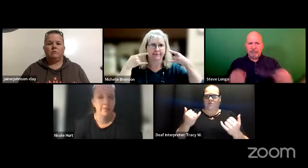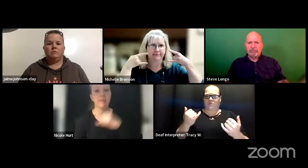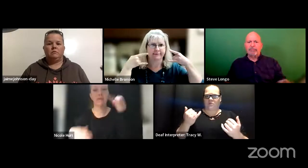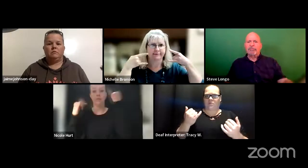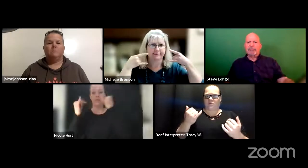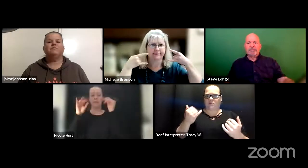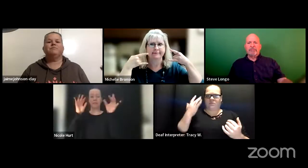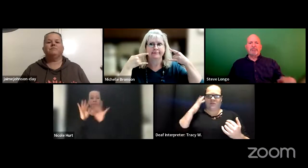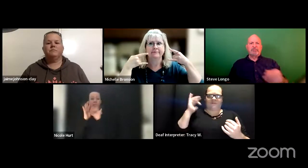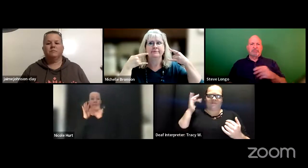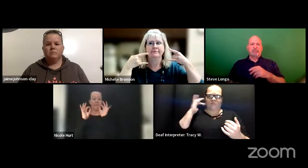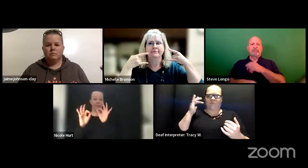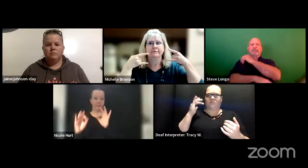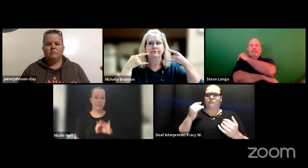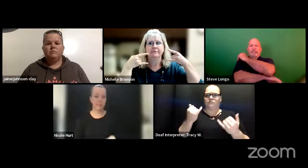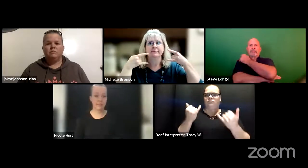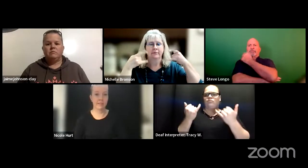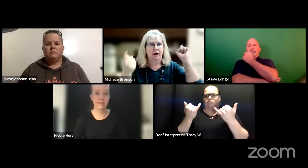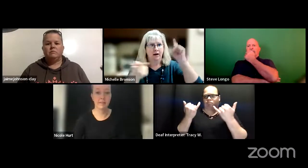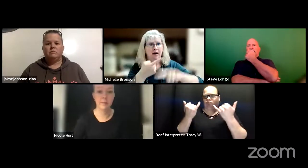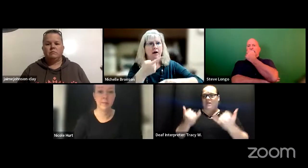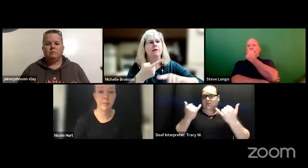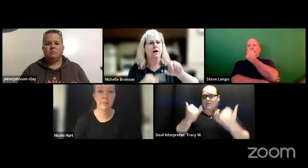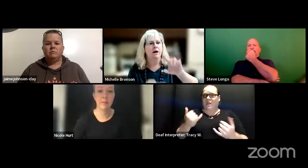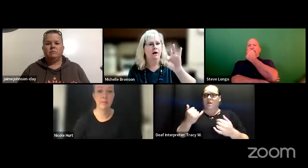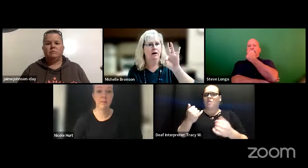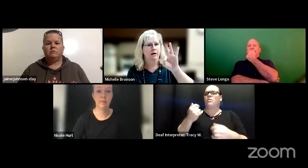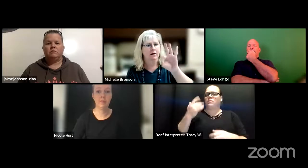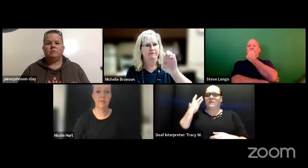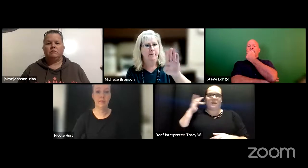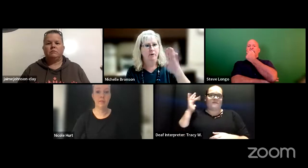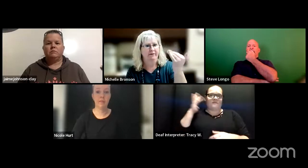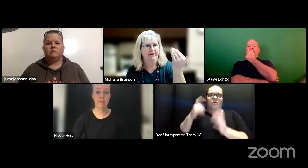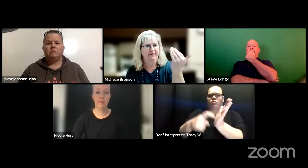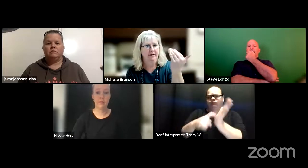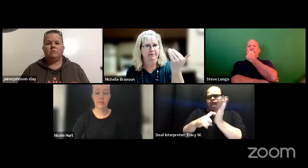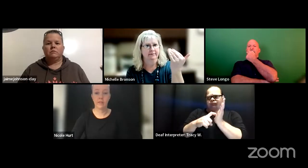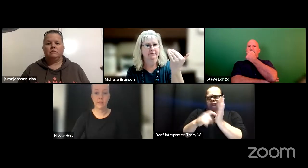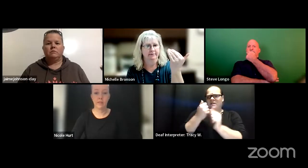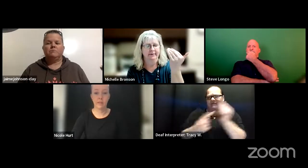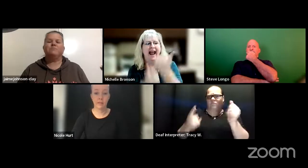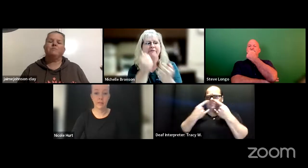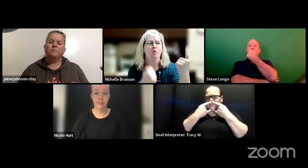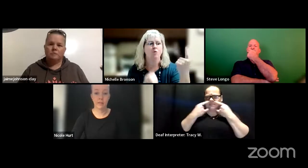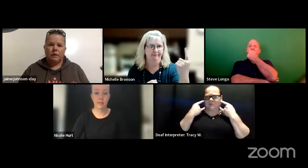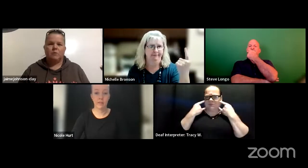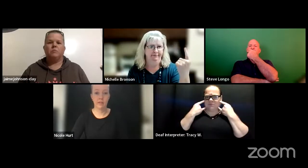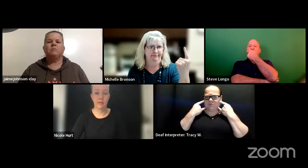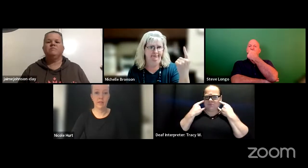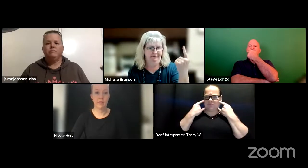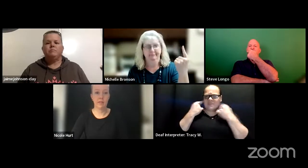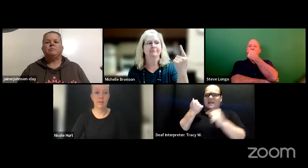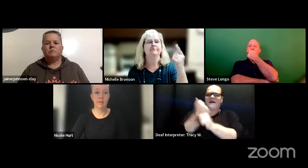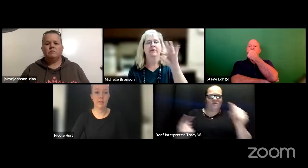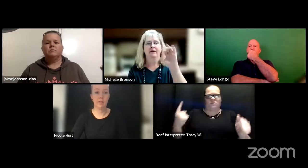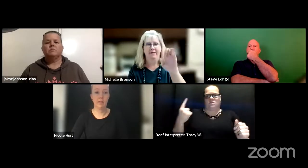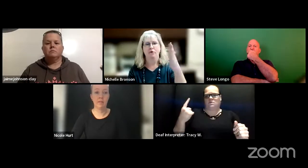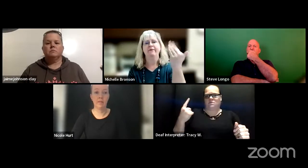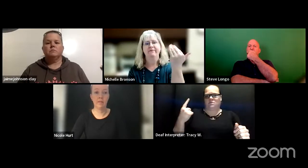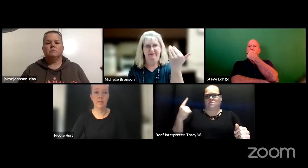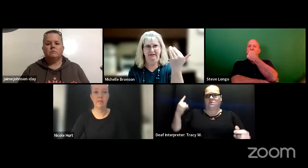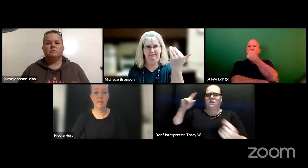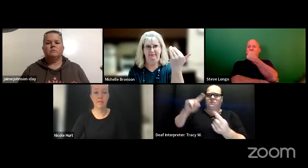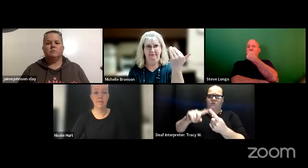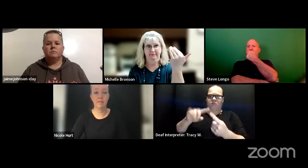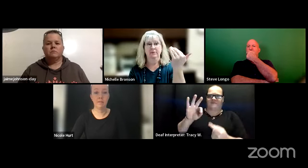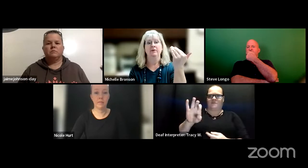Michelle's saying right now, California is requiring that everyone wear masks. And that is in place until February 15th.